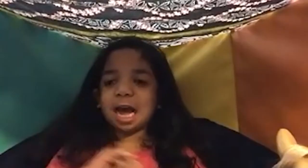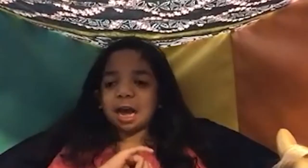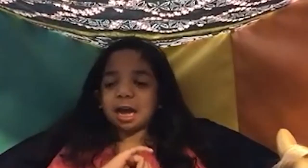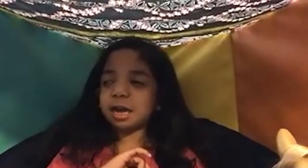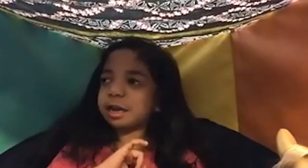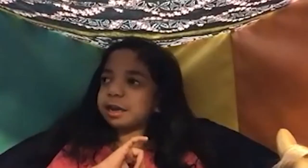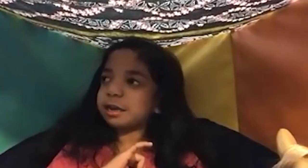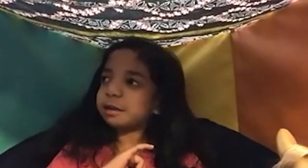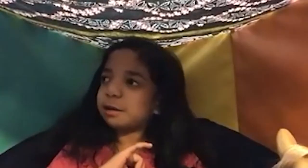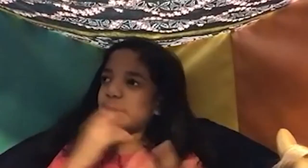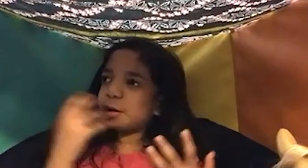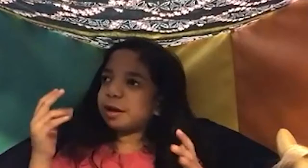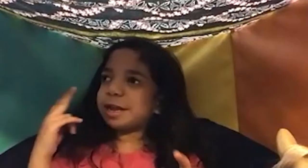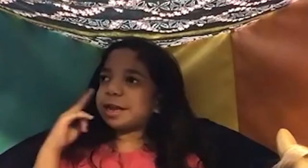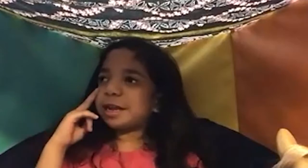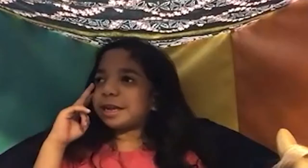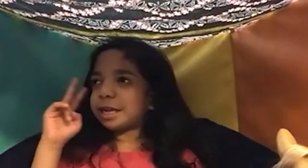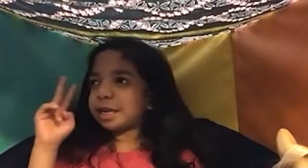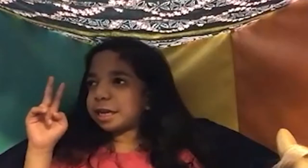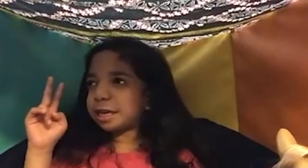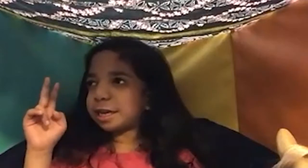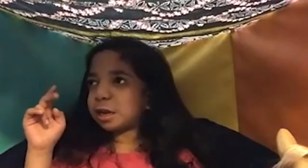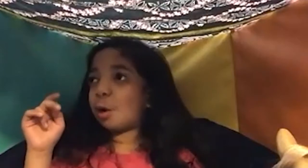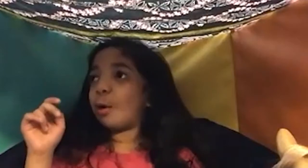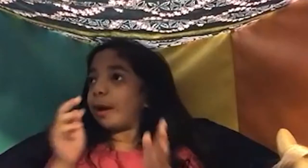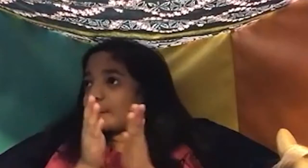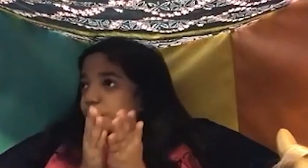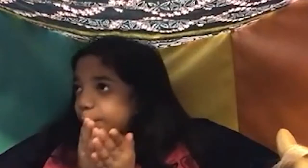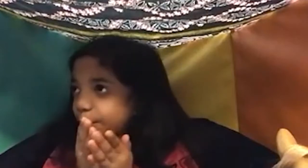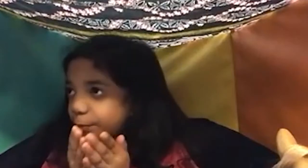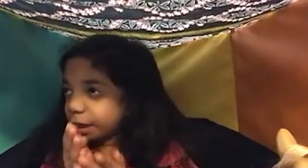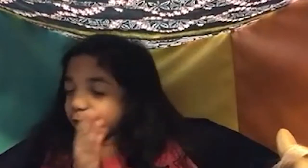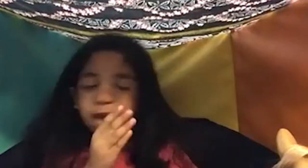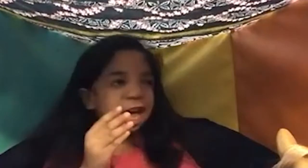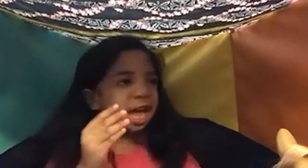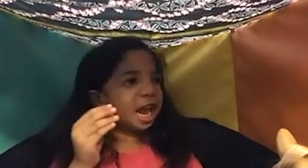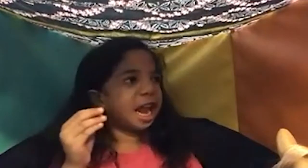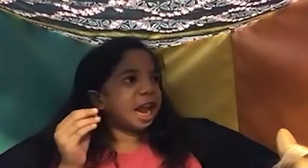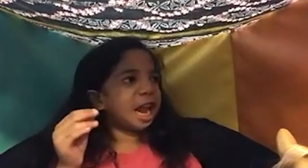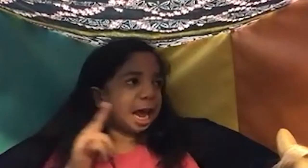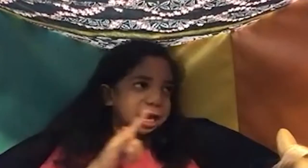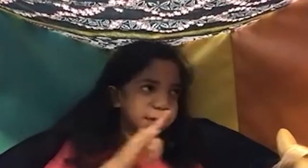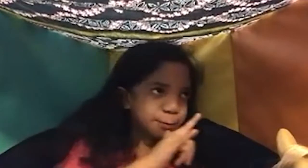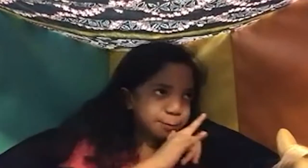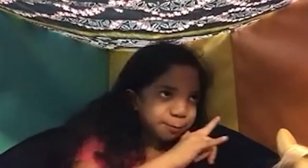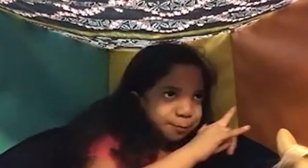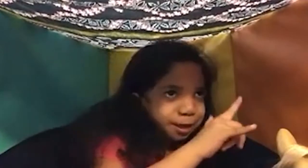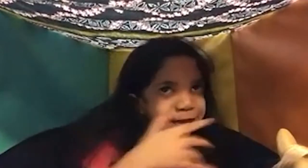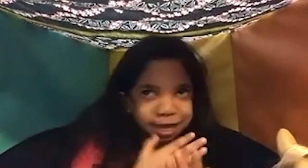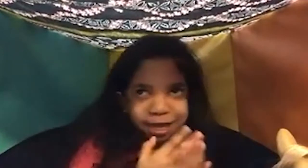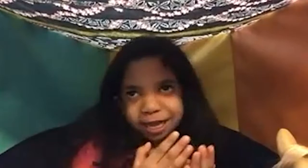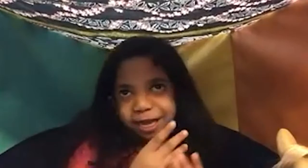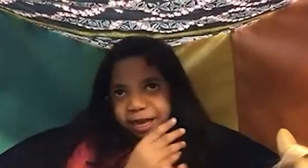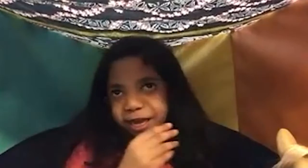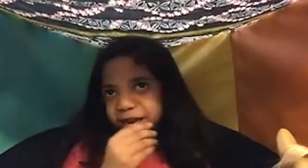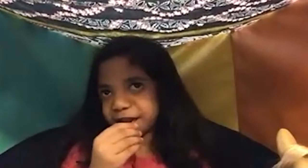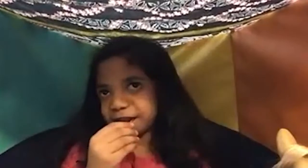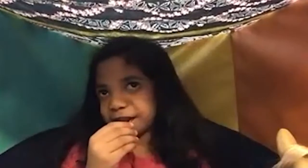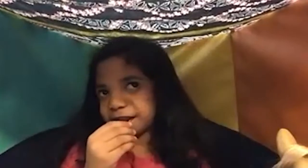See? So, there's a boat and a plane and